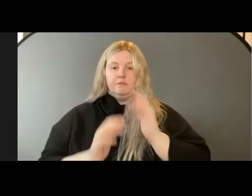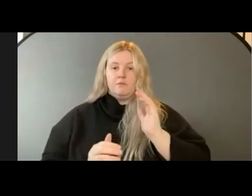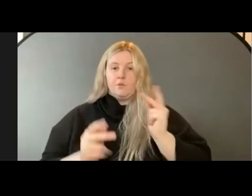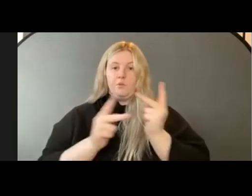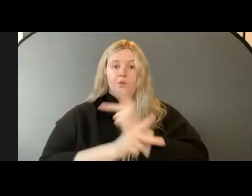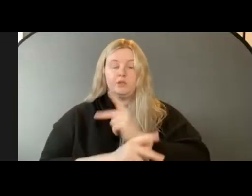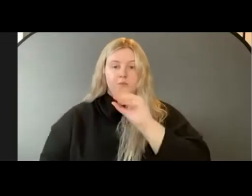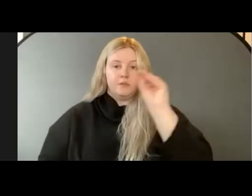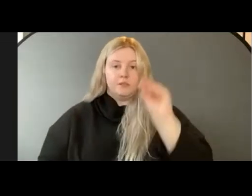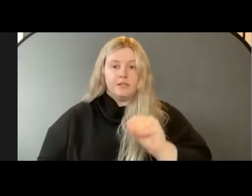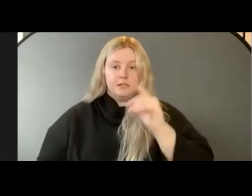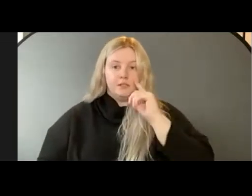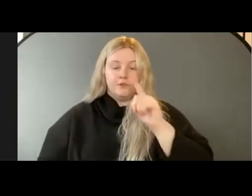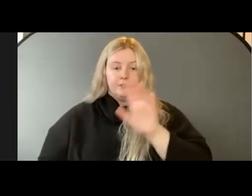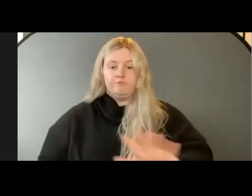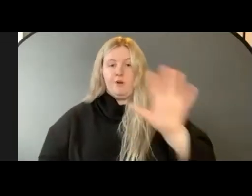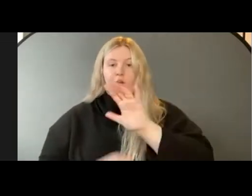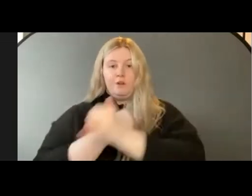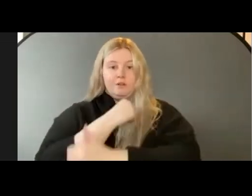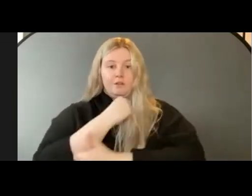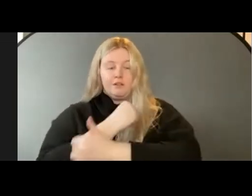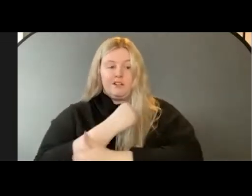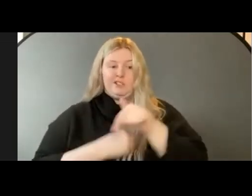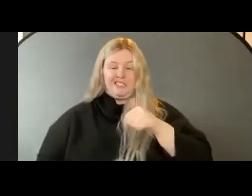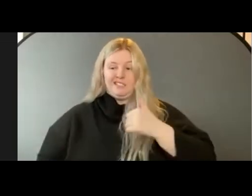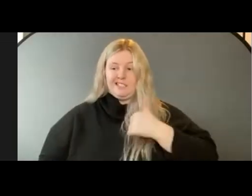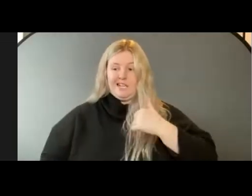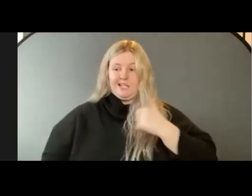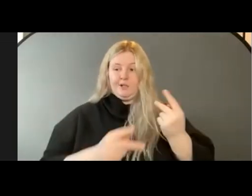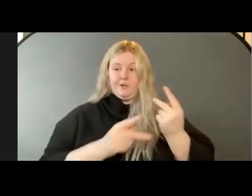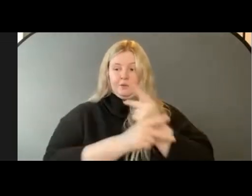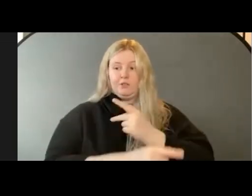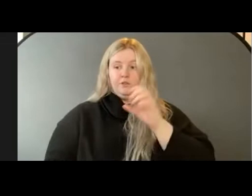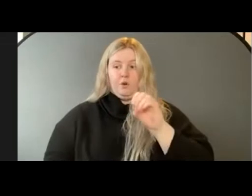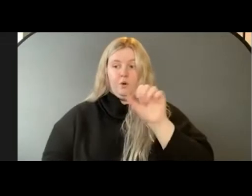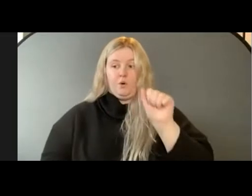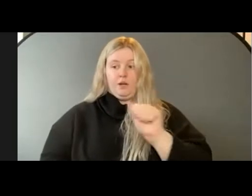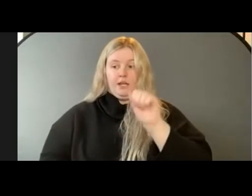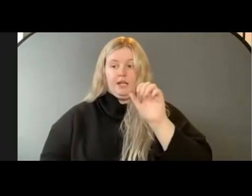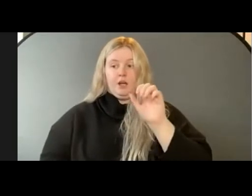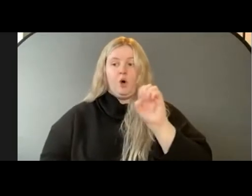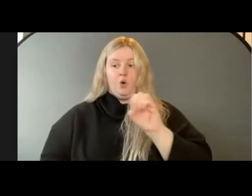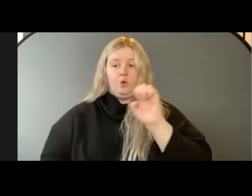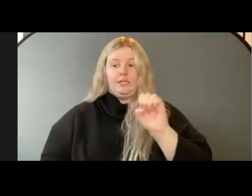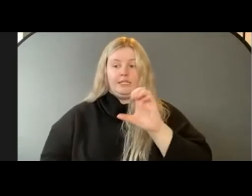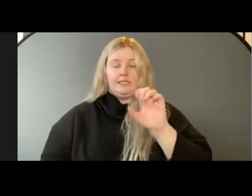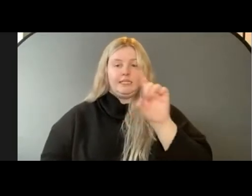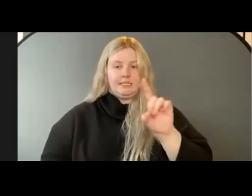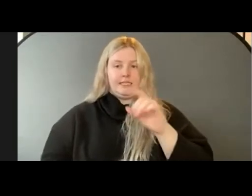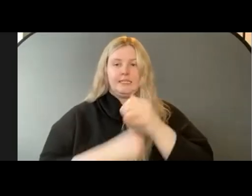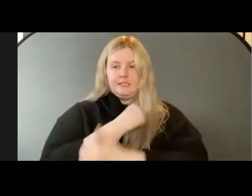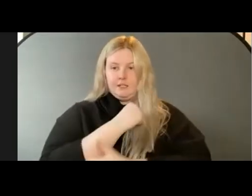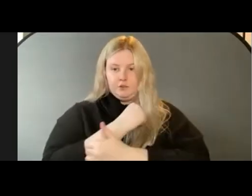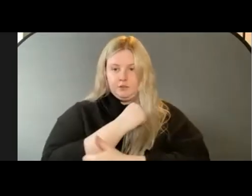care of all OECD countries. So what could a convention have done? Well, it would see older persons as right holders,